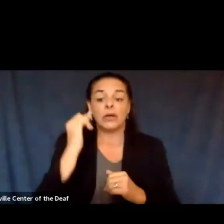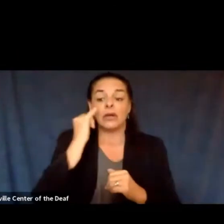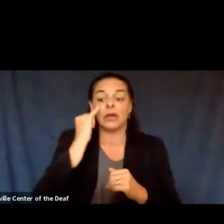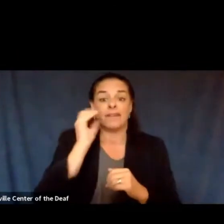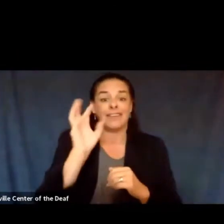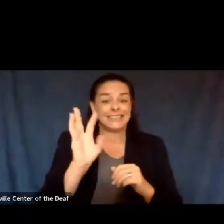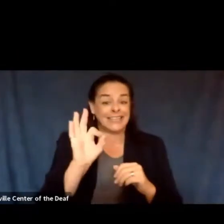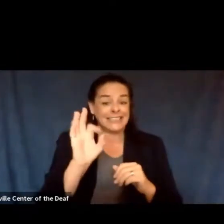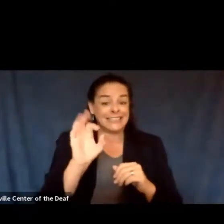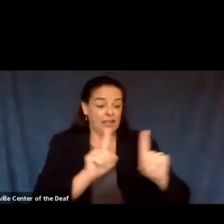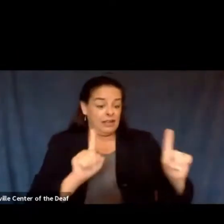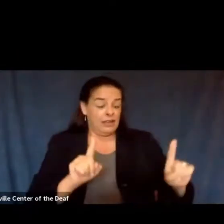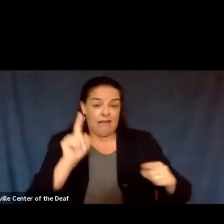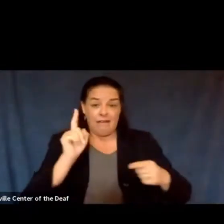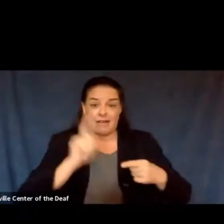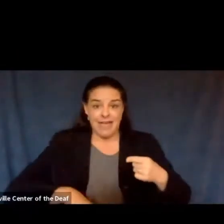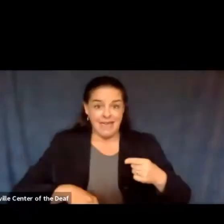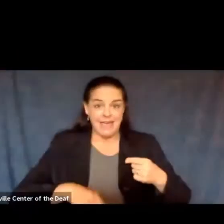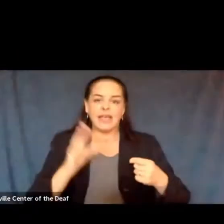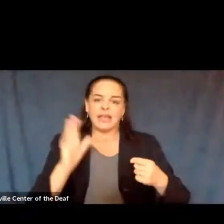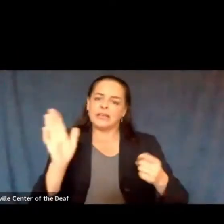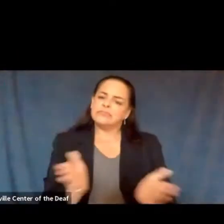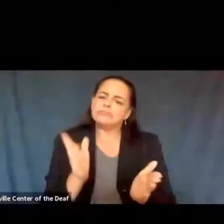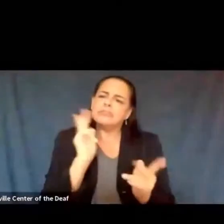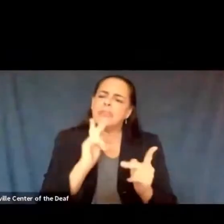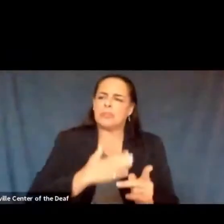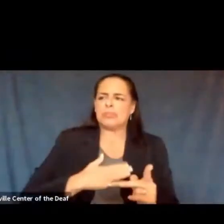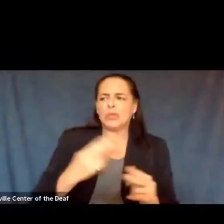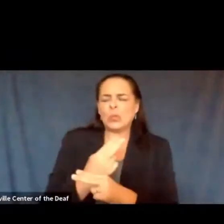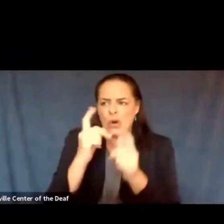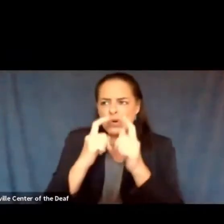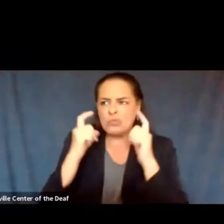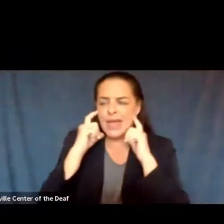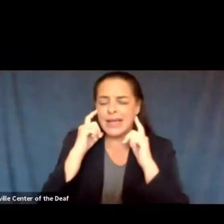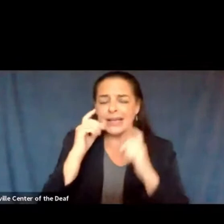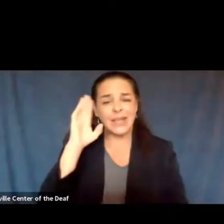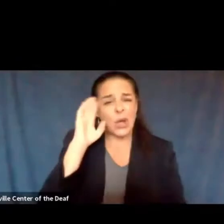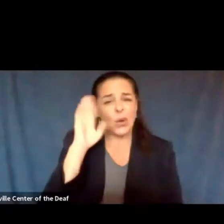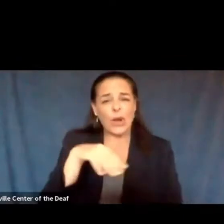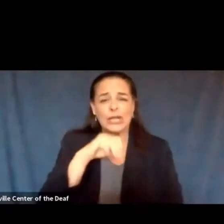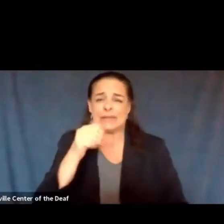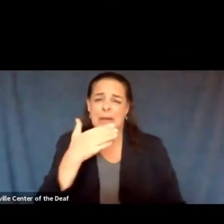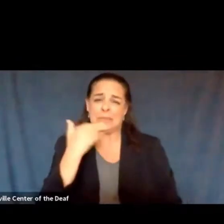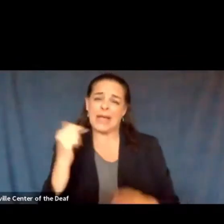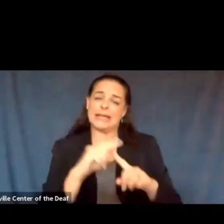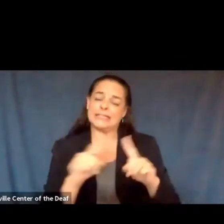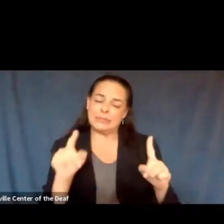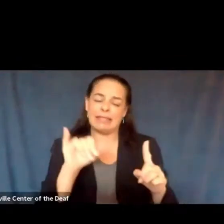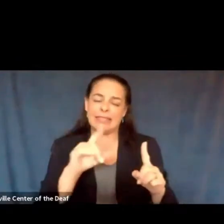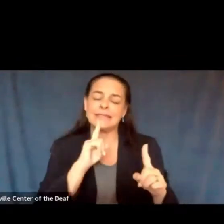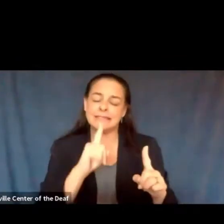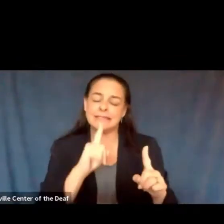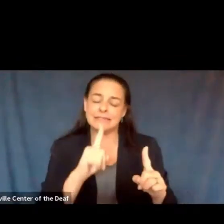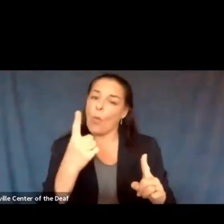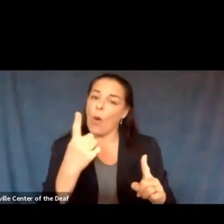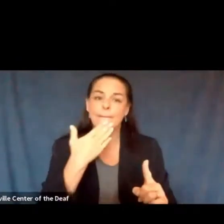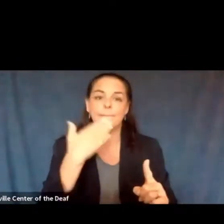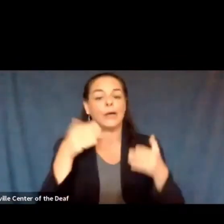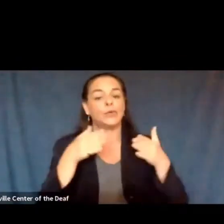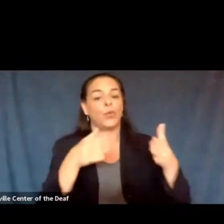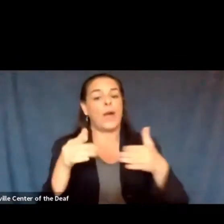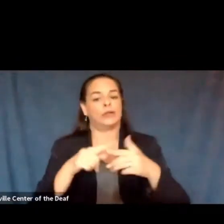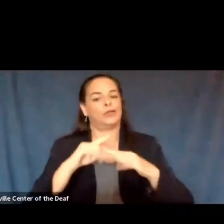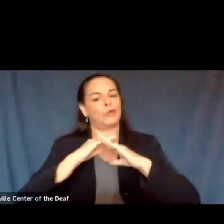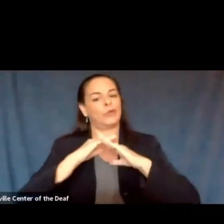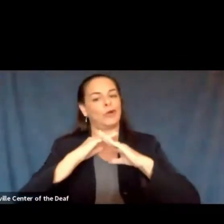of distance can't be maintained, encourage people to wear a mask. We know it's not ideal, but it is one of the best ways we have in preventing the spread